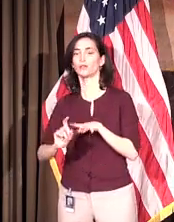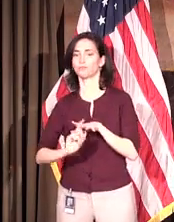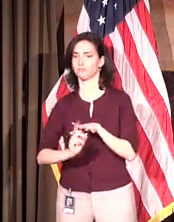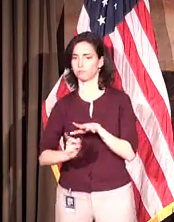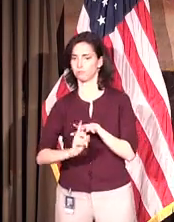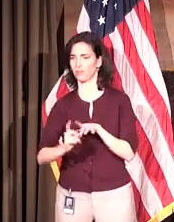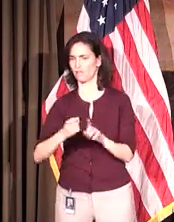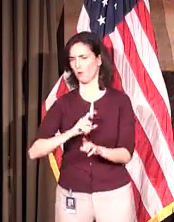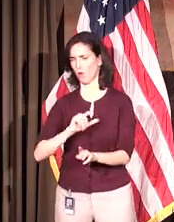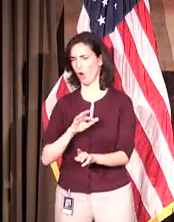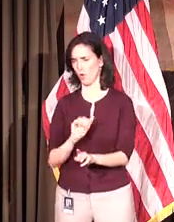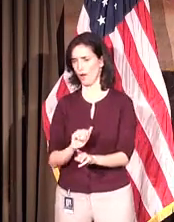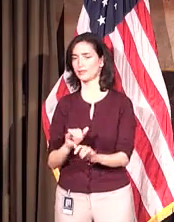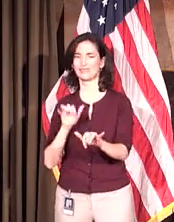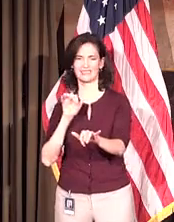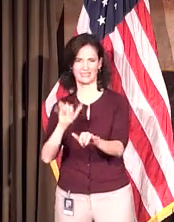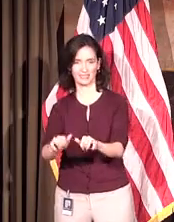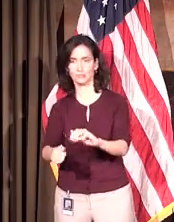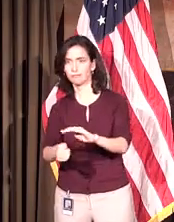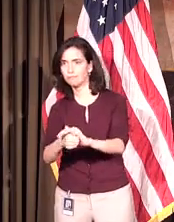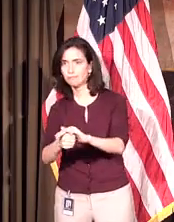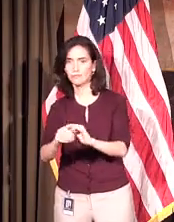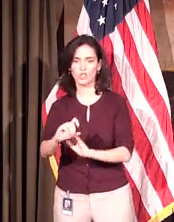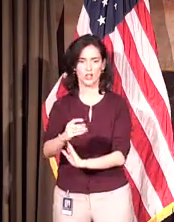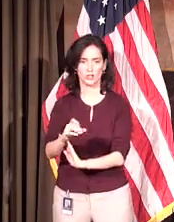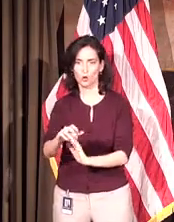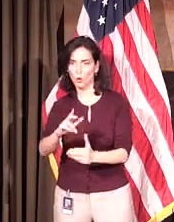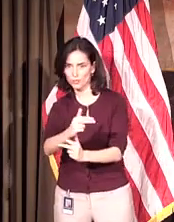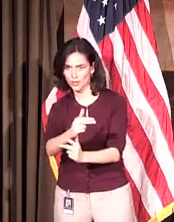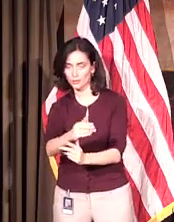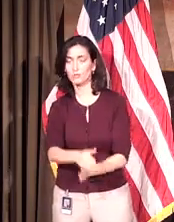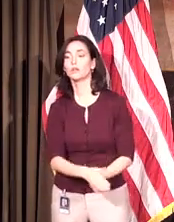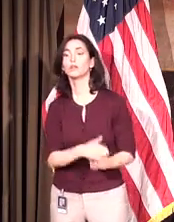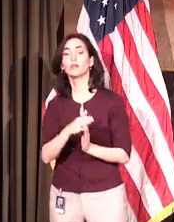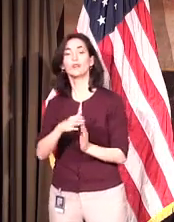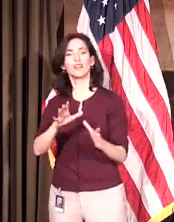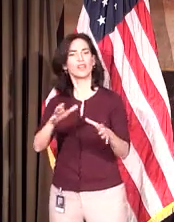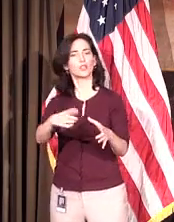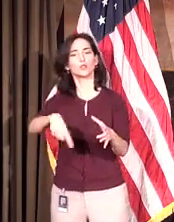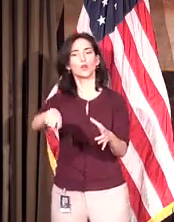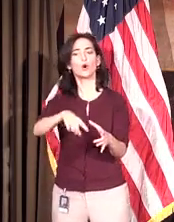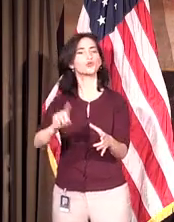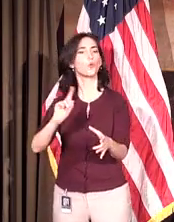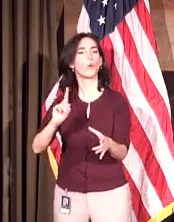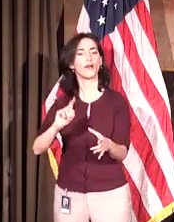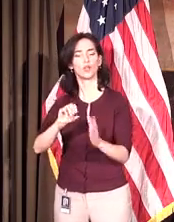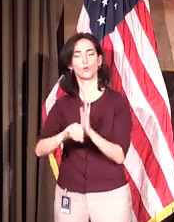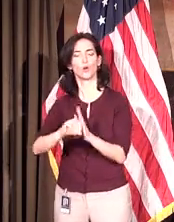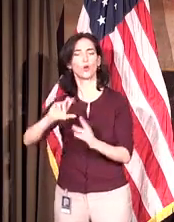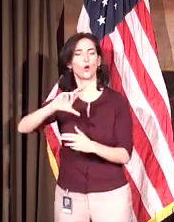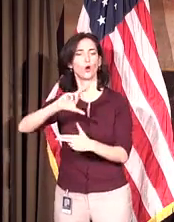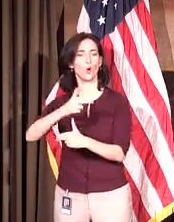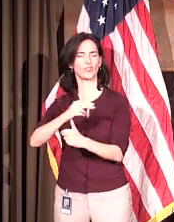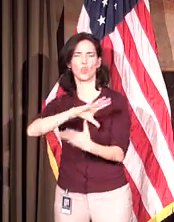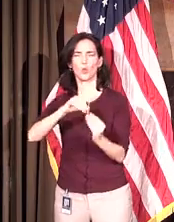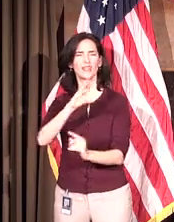Evacuees. And 6 of hotels in New Orleans are providing non-congregate shelter.